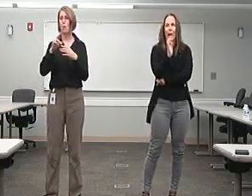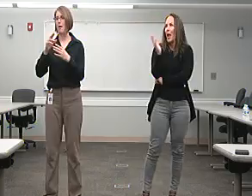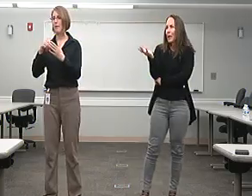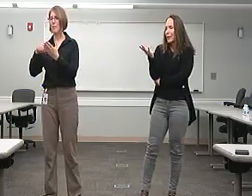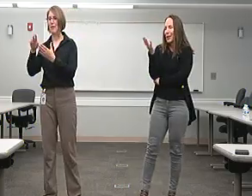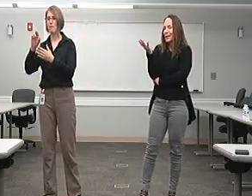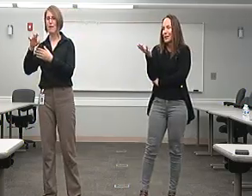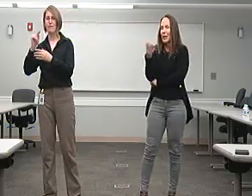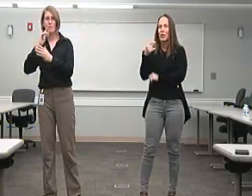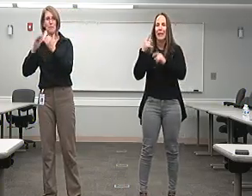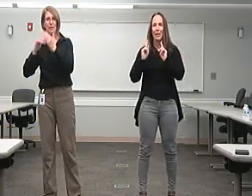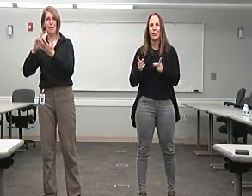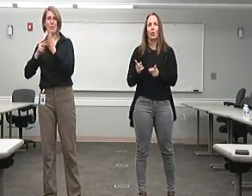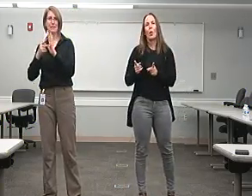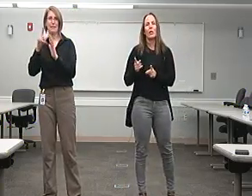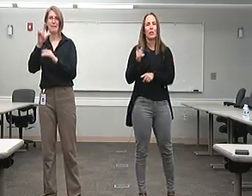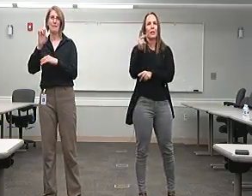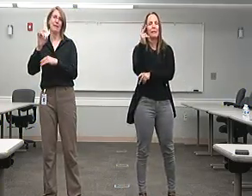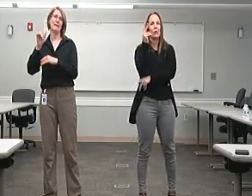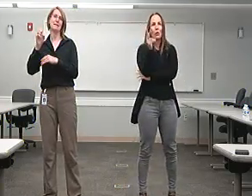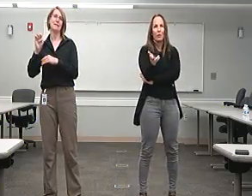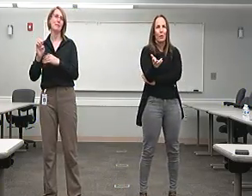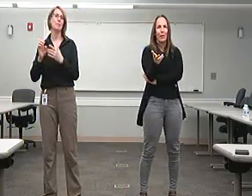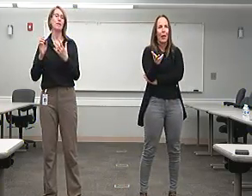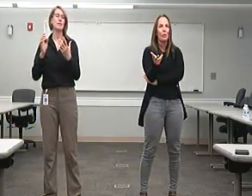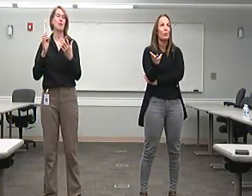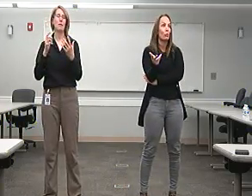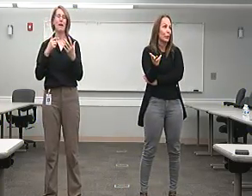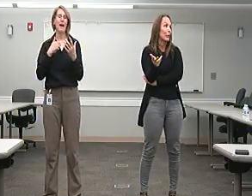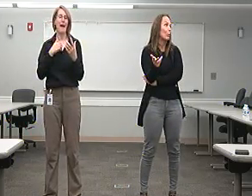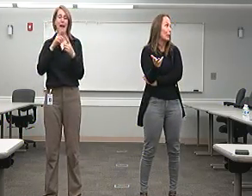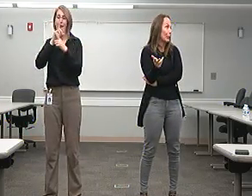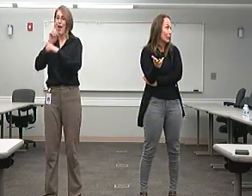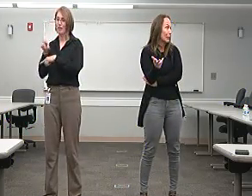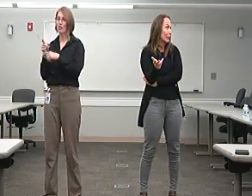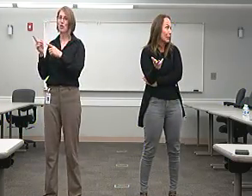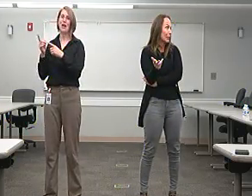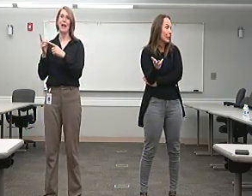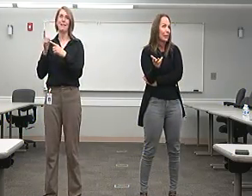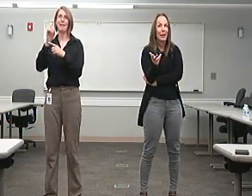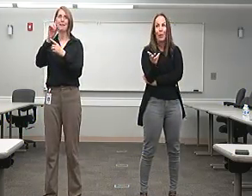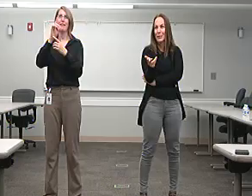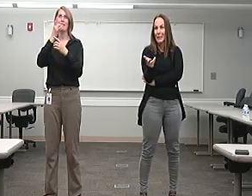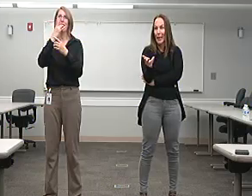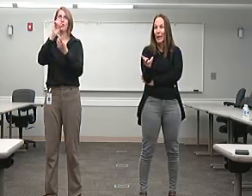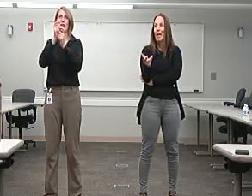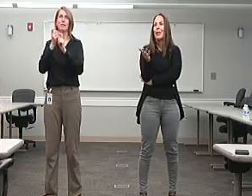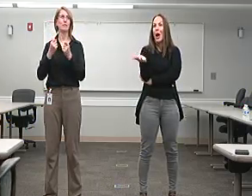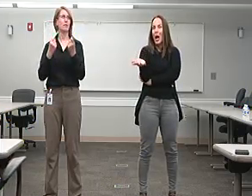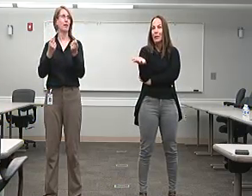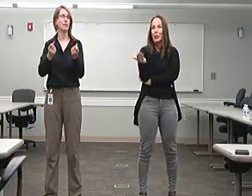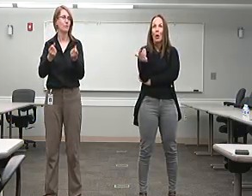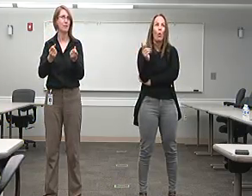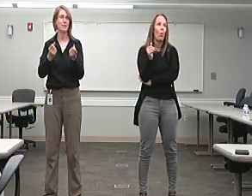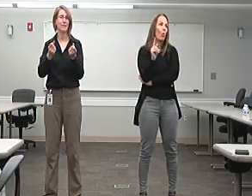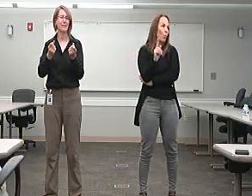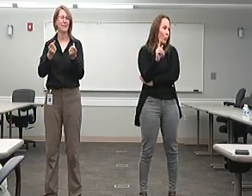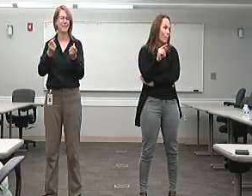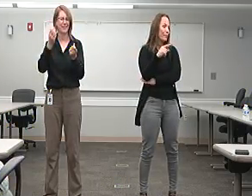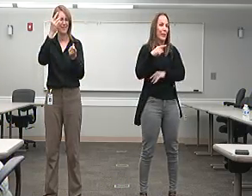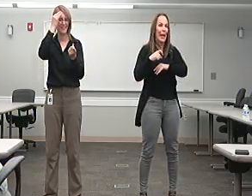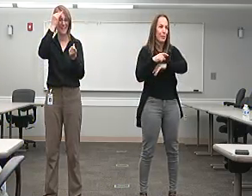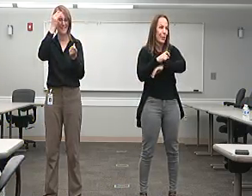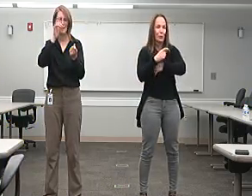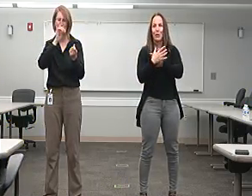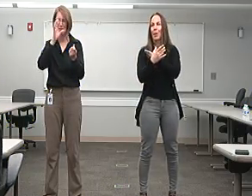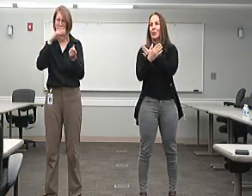just answered the question, and as I drove, I went, that was really weird. That was like not, caterpillars to